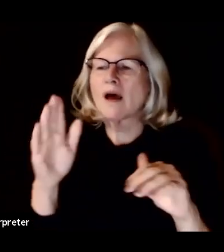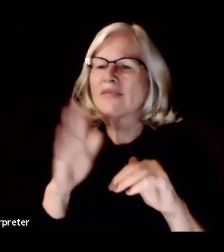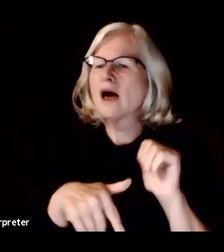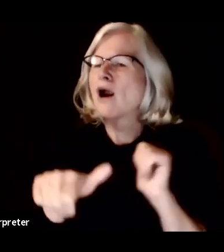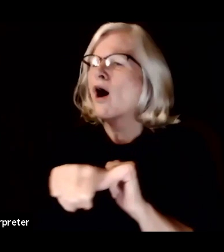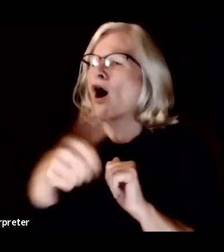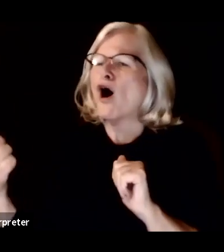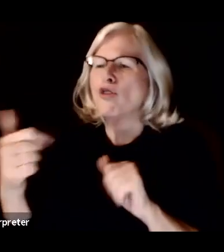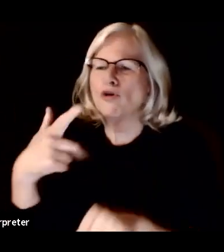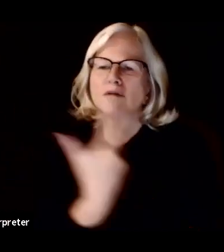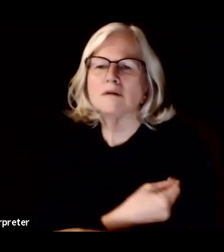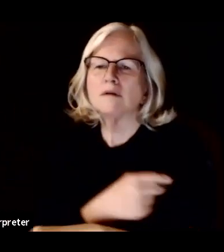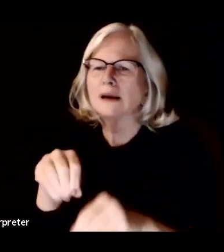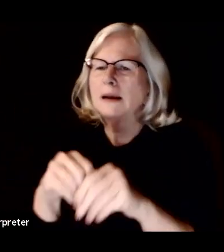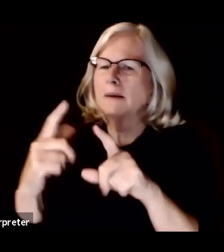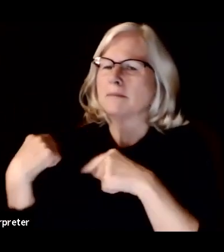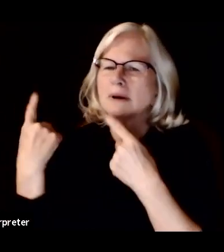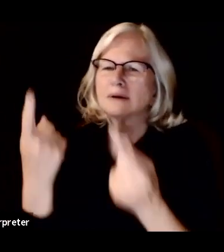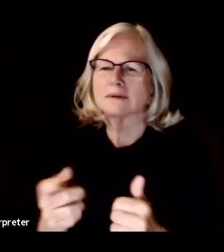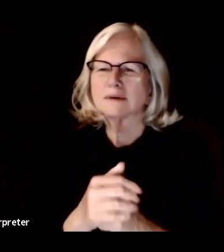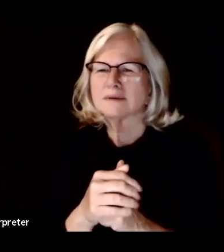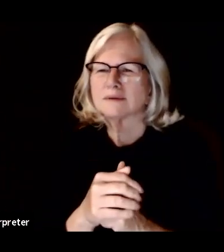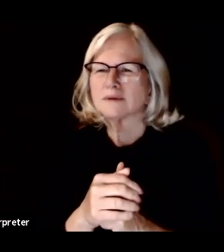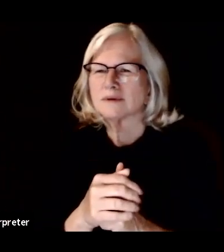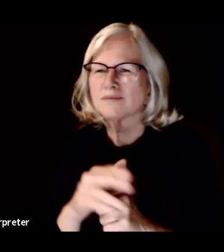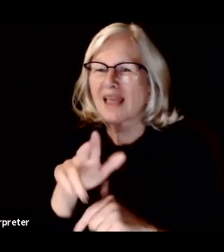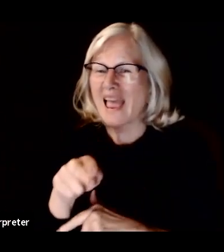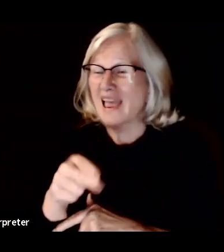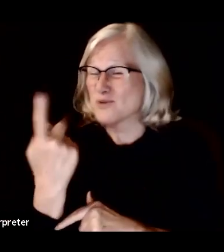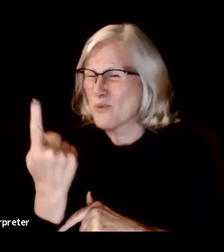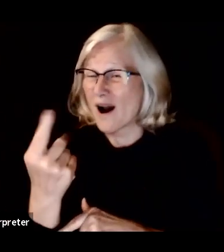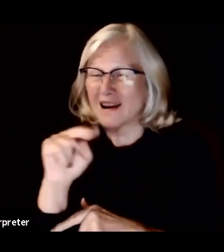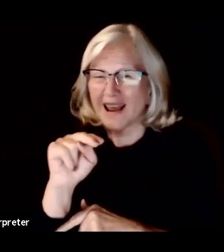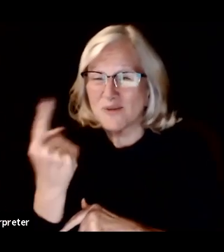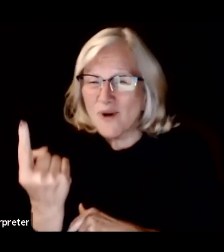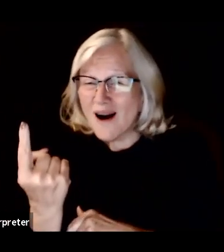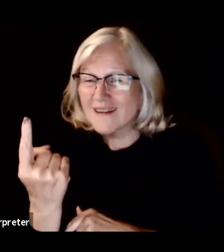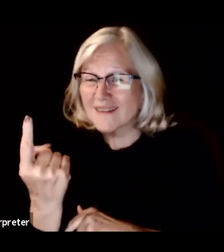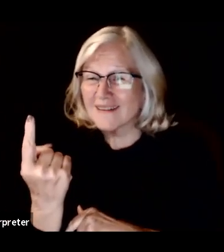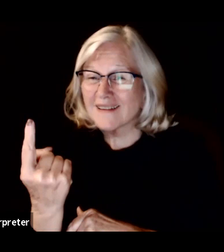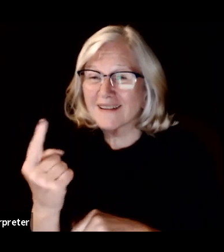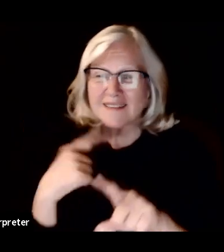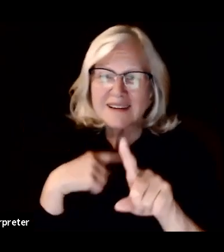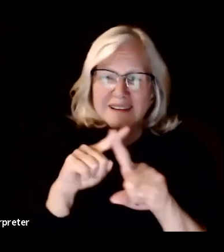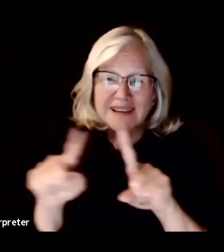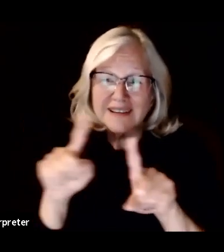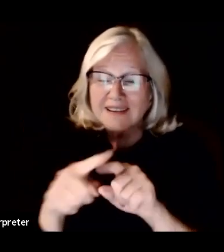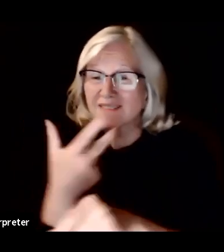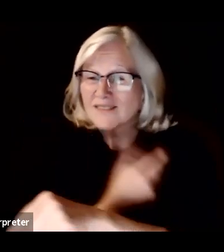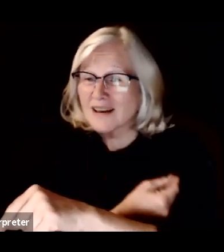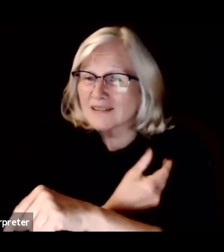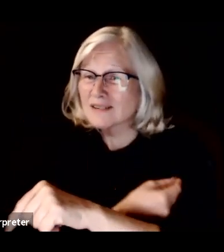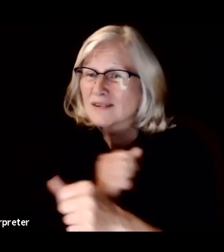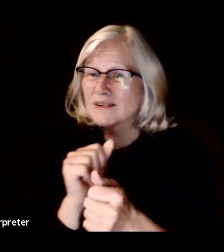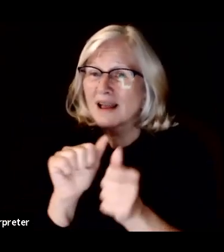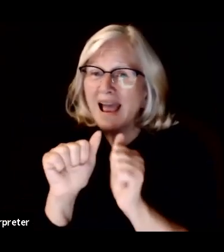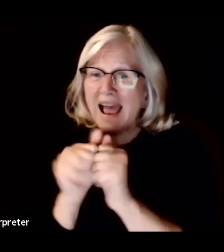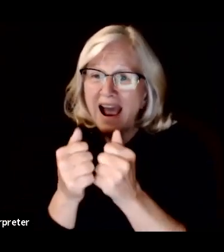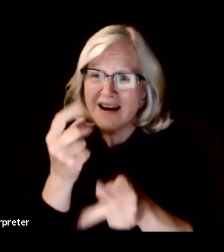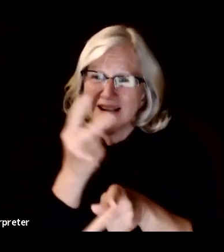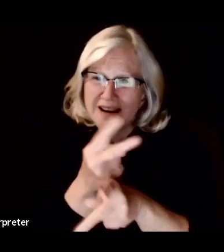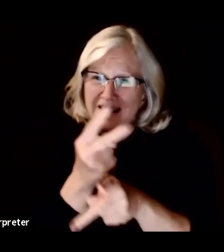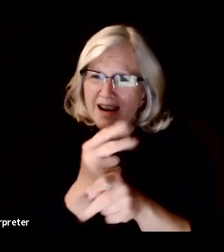have multiple different vaccines with different storage and handling guidelines that cannot be interchanged, that